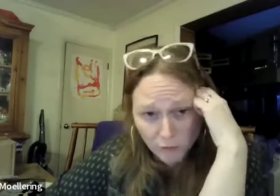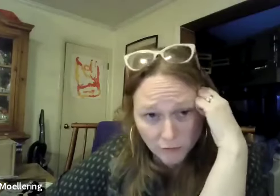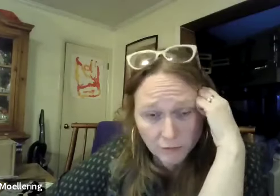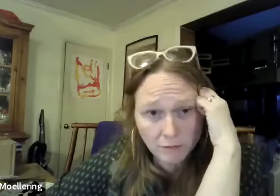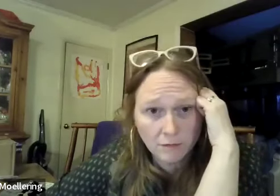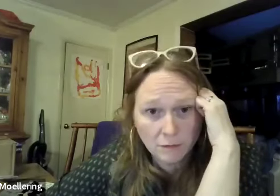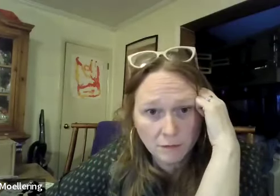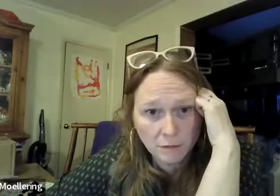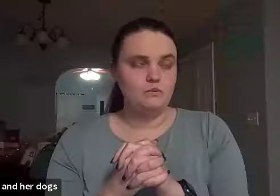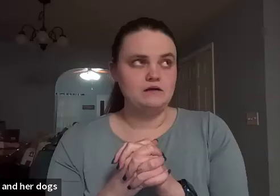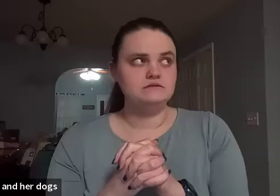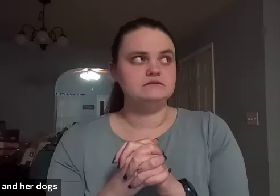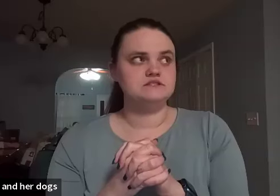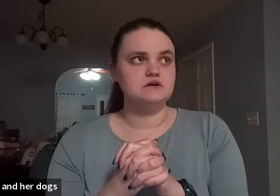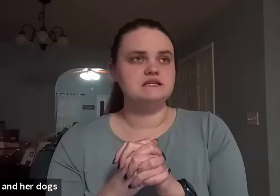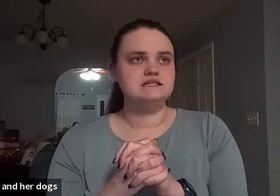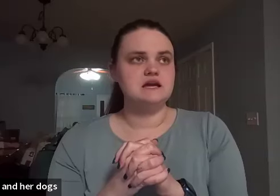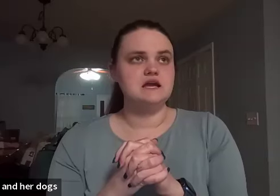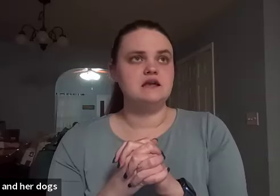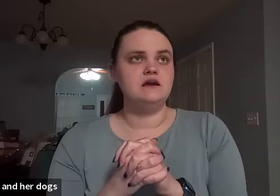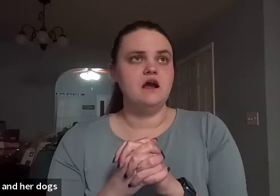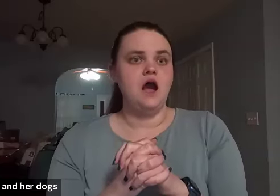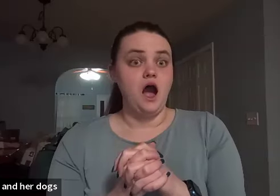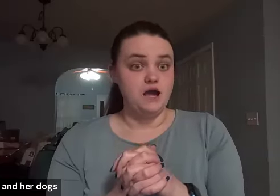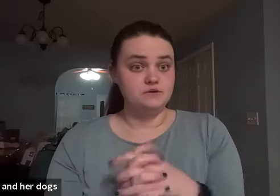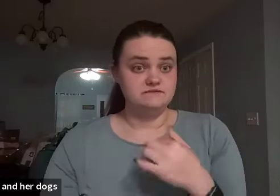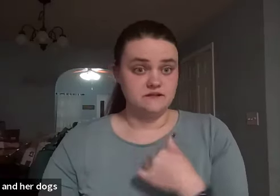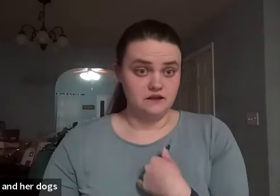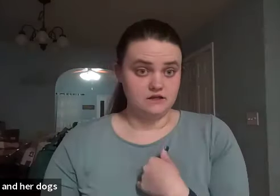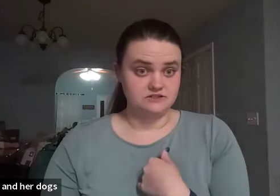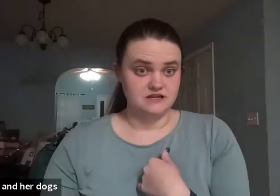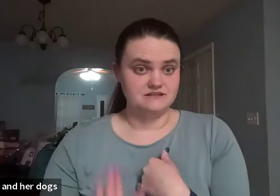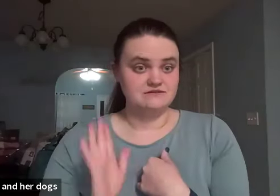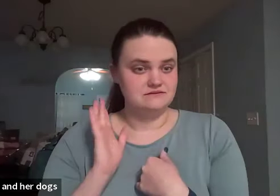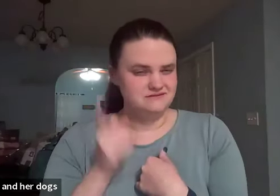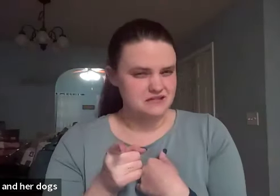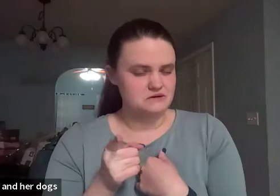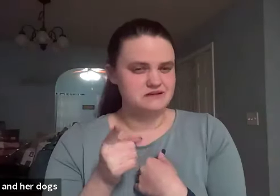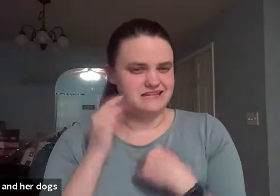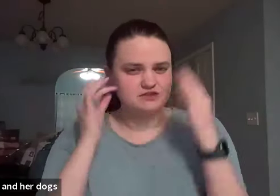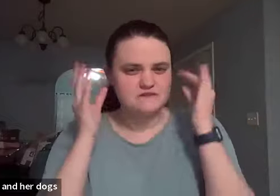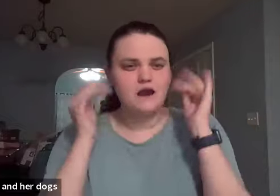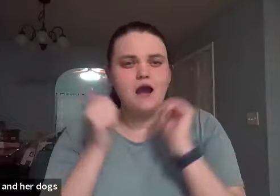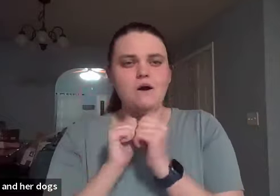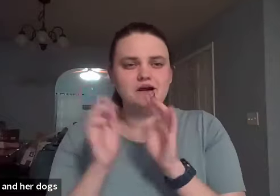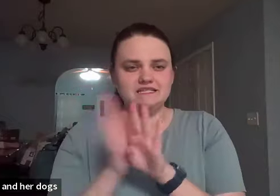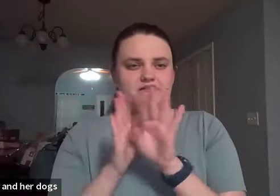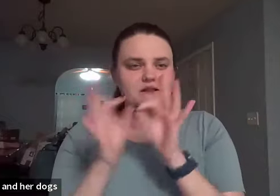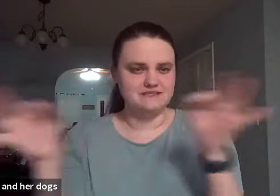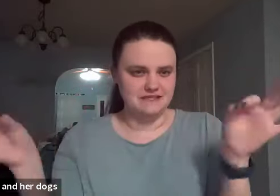out? Well, so let's say I was feeling ostracized. That's what I was going to say. I was trying to figure out how I wanted to develop the